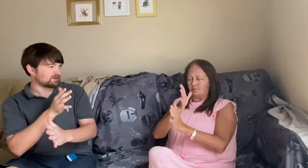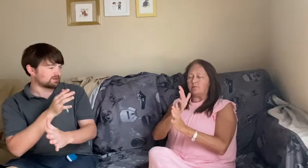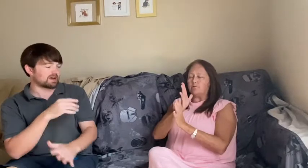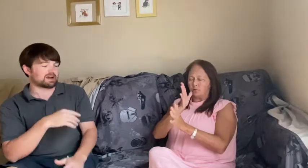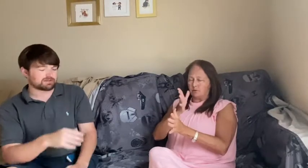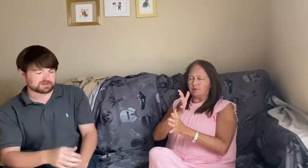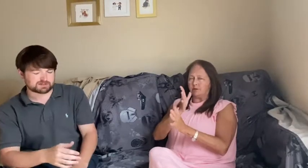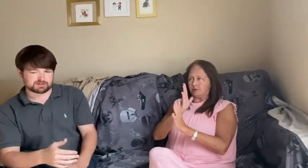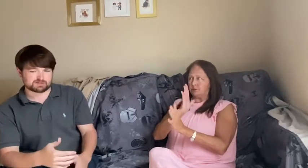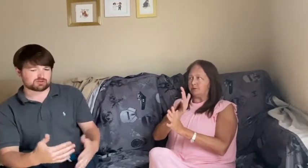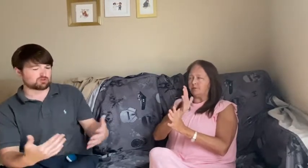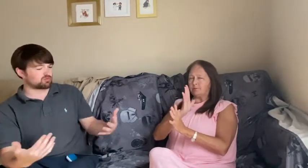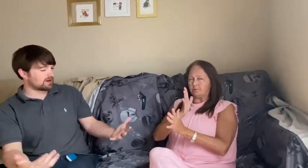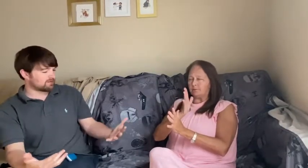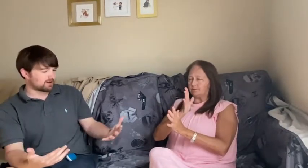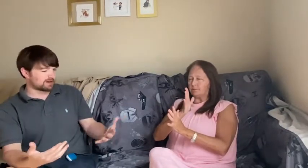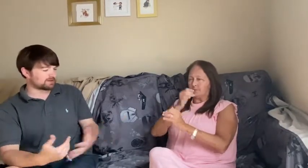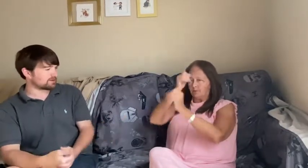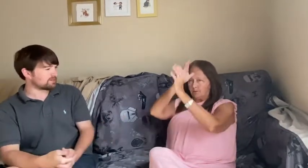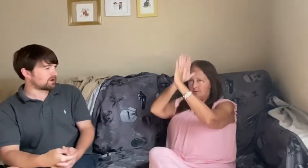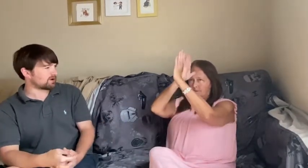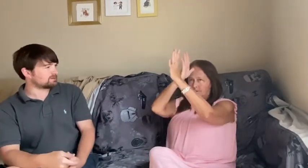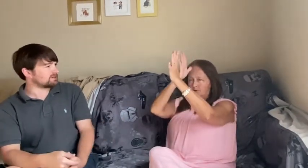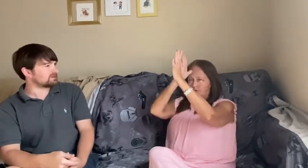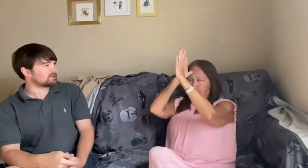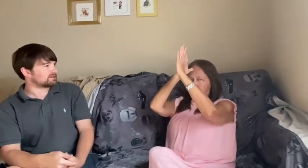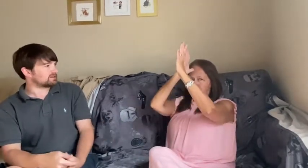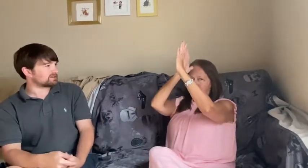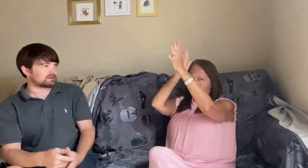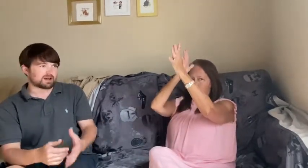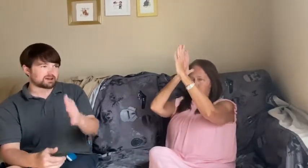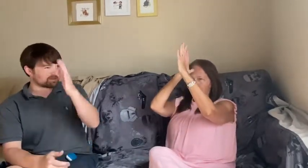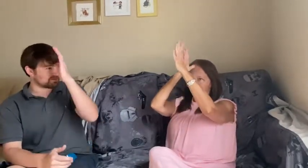it forward. Gotcha. Yes, you do. Grandfather, grandpa. You just move it to your Okay,